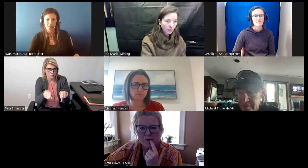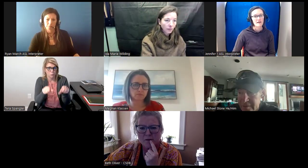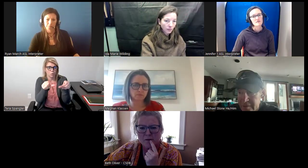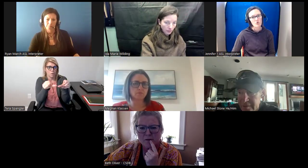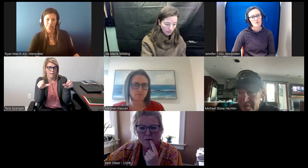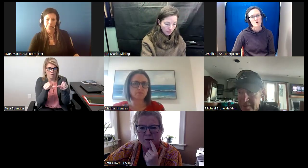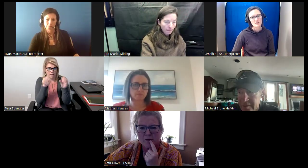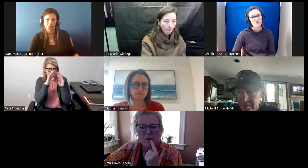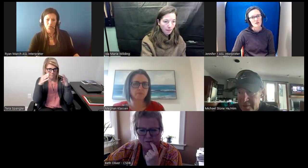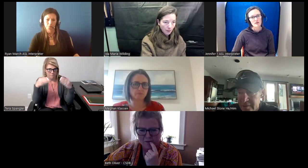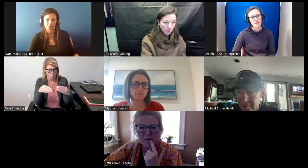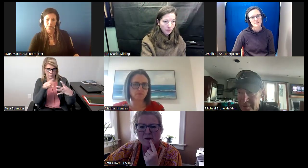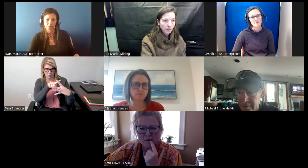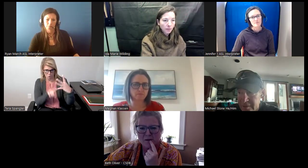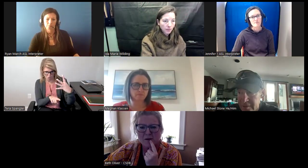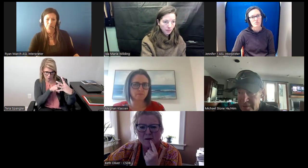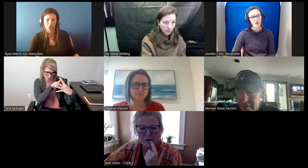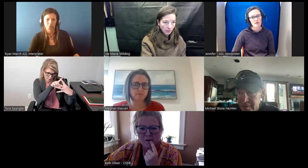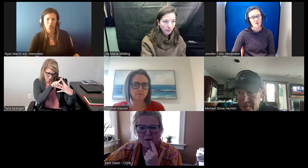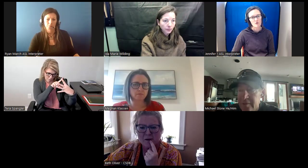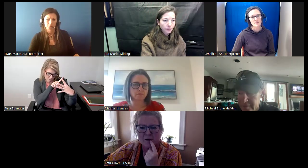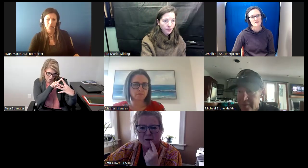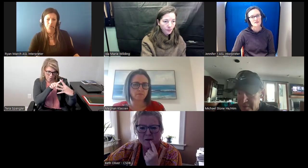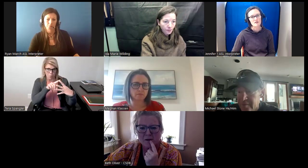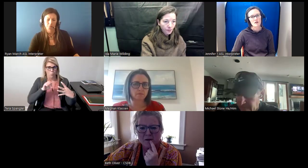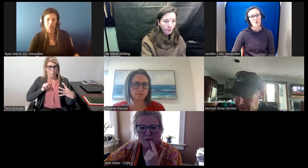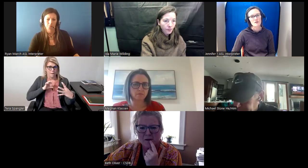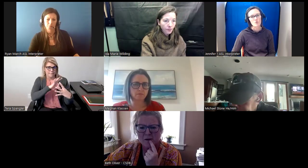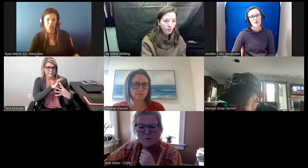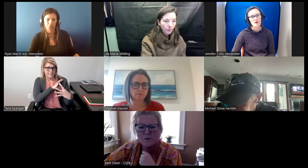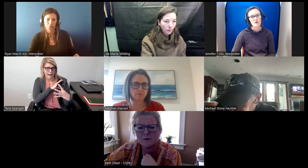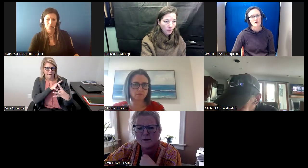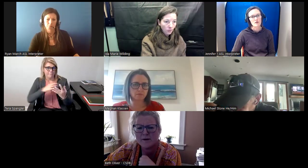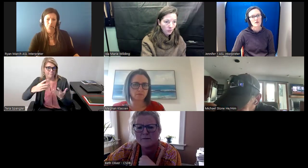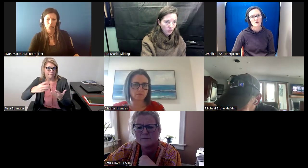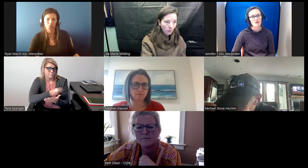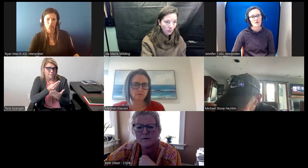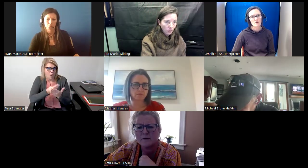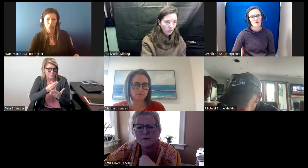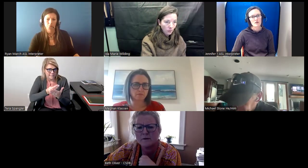had identified 4 potential areas of focus, which were